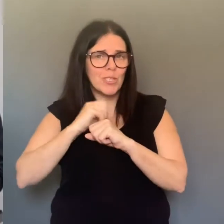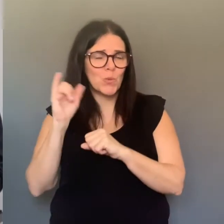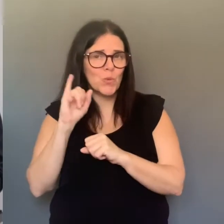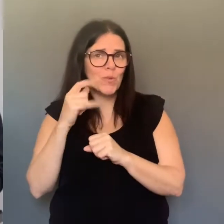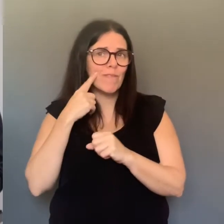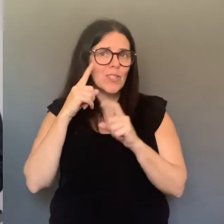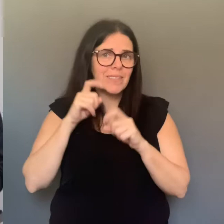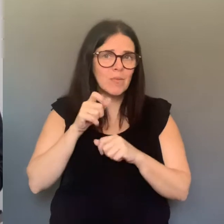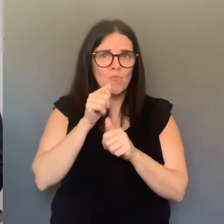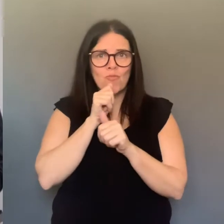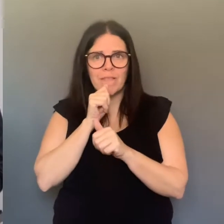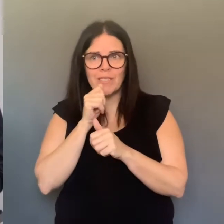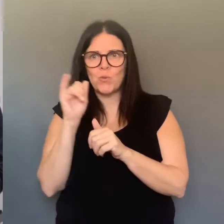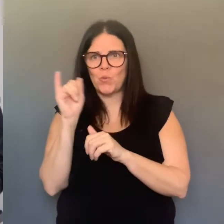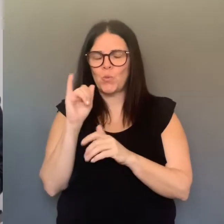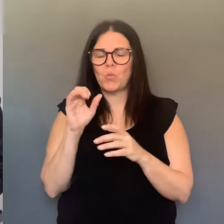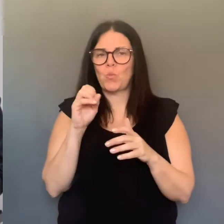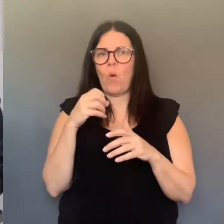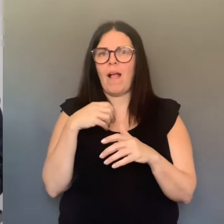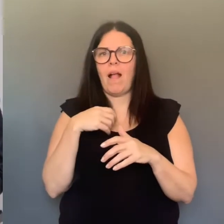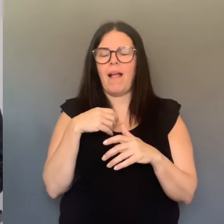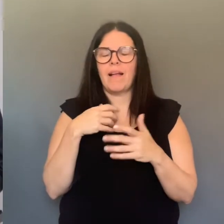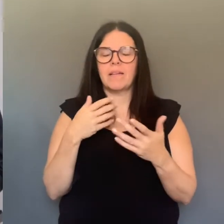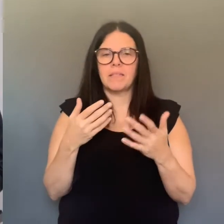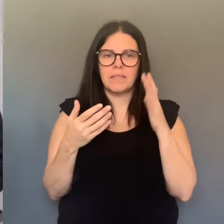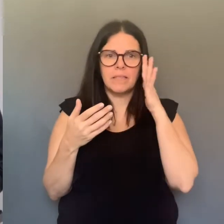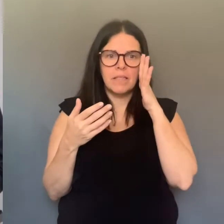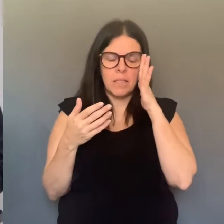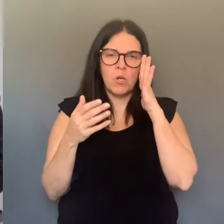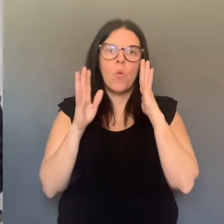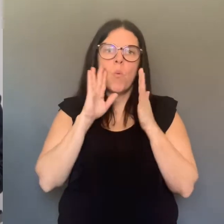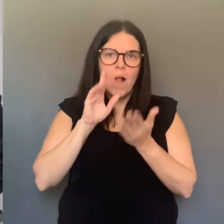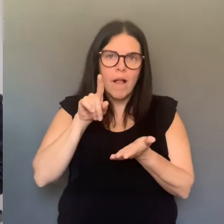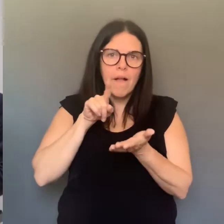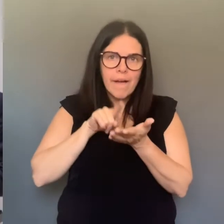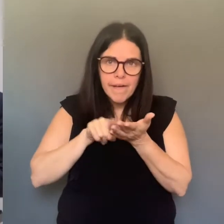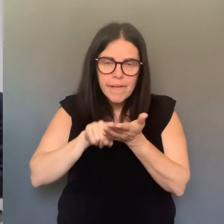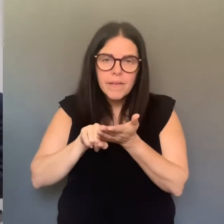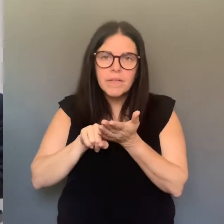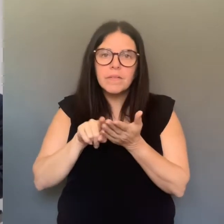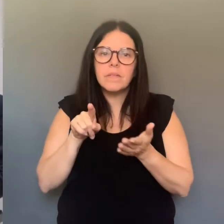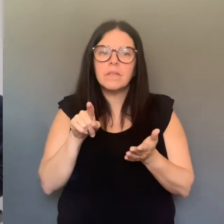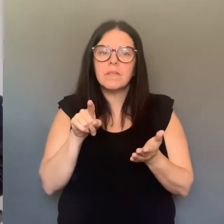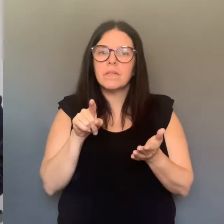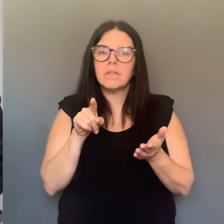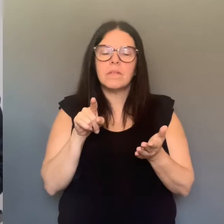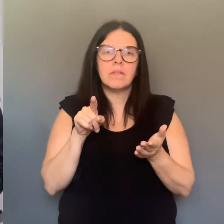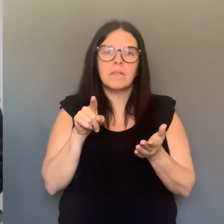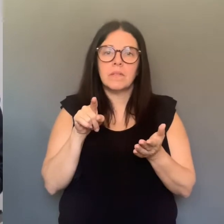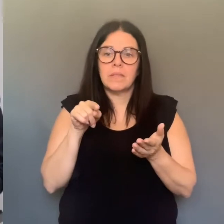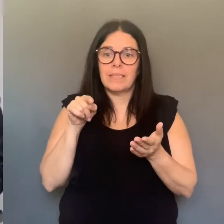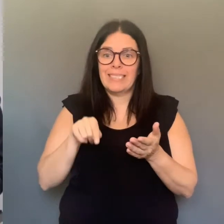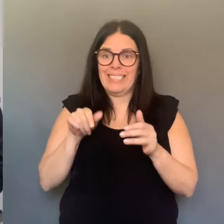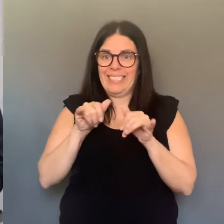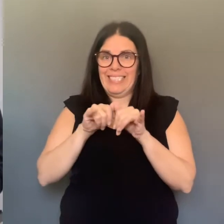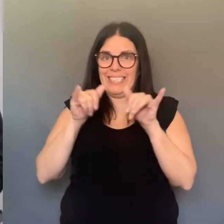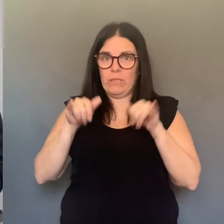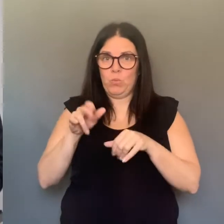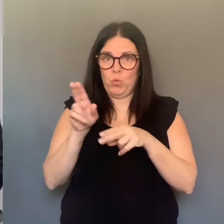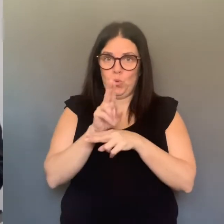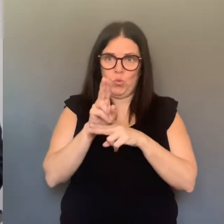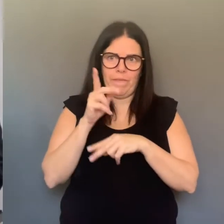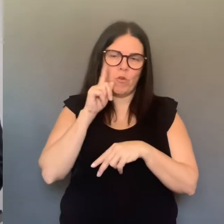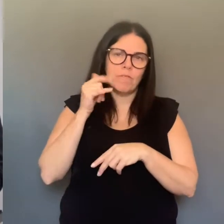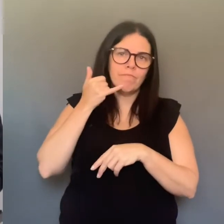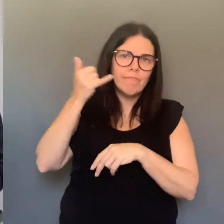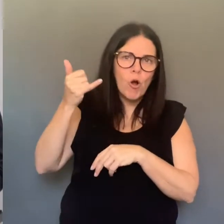asked to self-isolate. It has to go through all those confidentiality and ensuring the privacy of some of